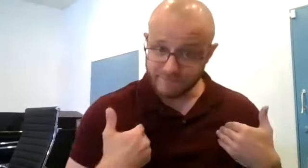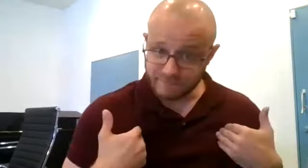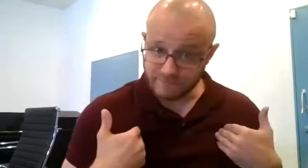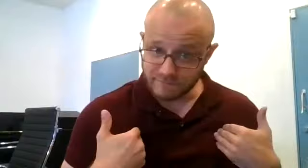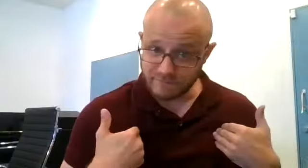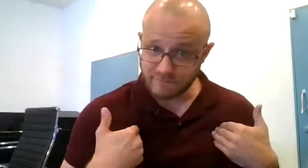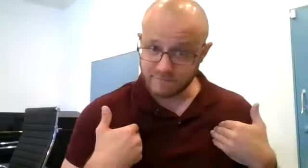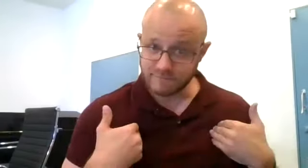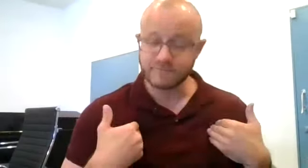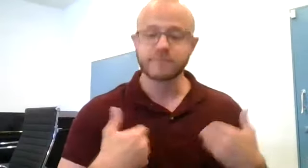Children you have?